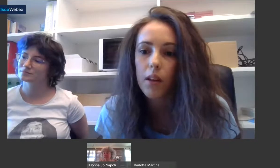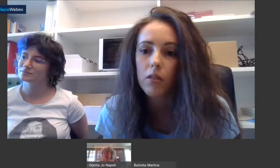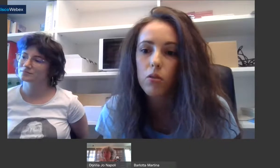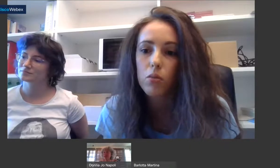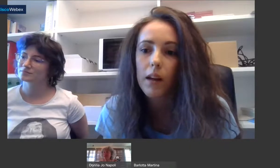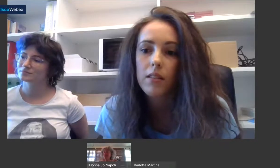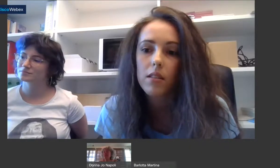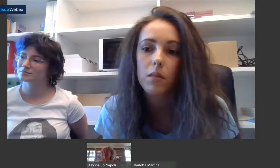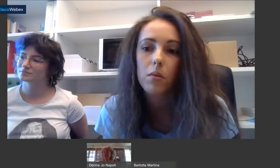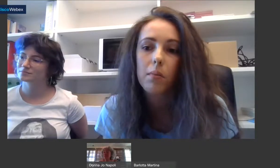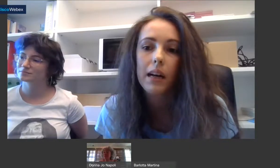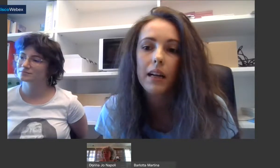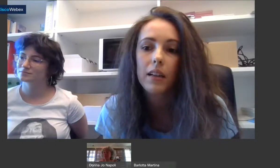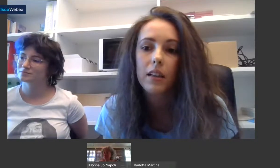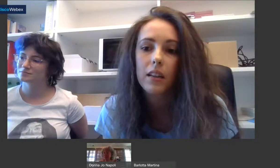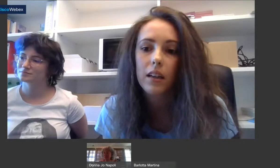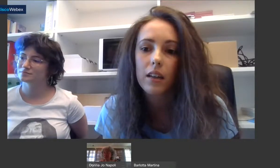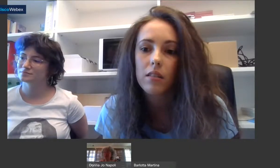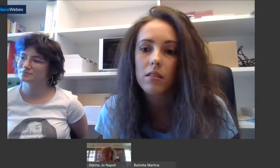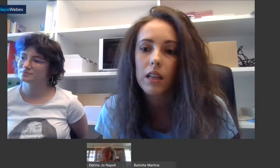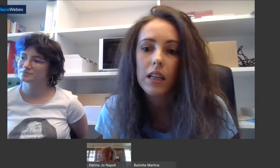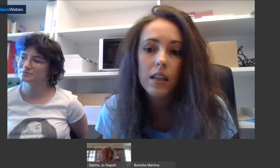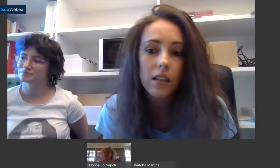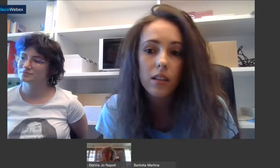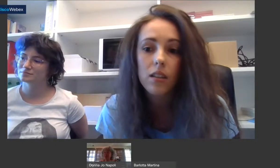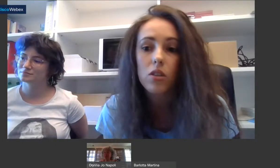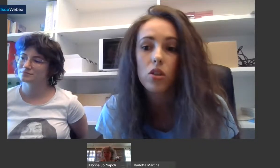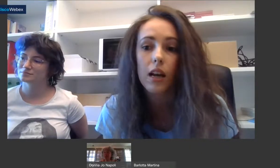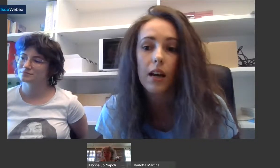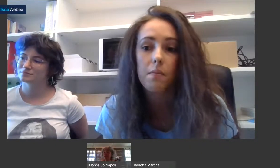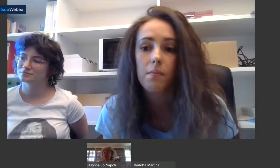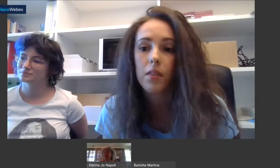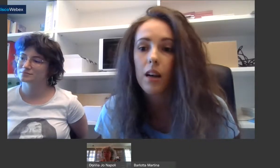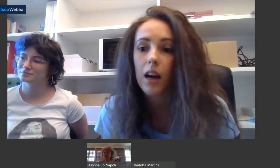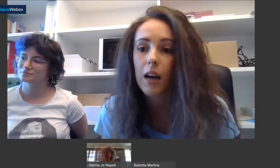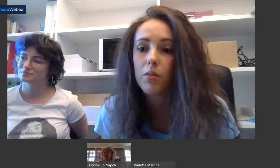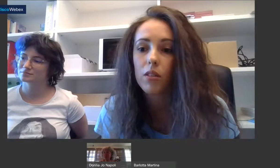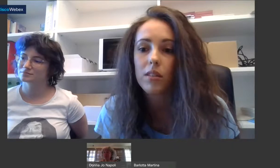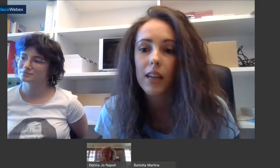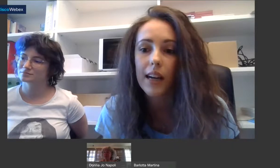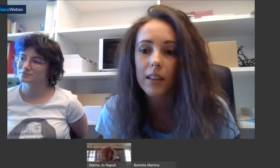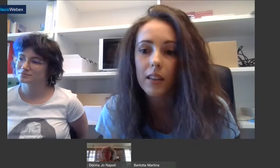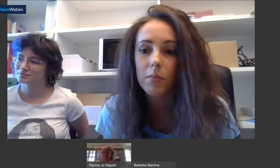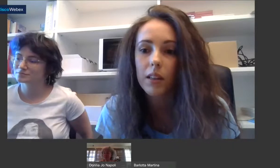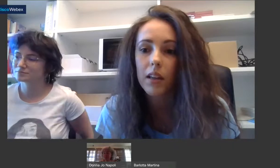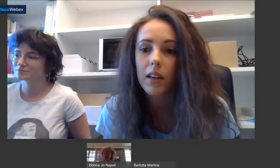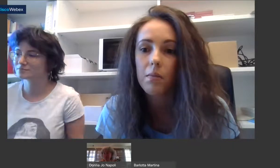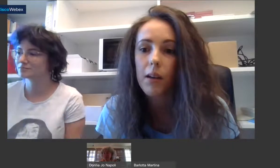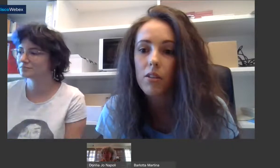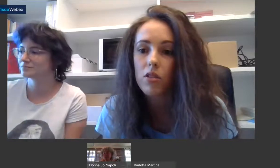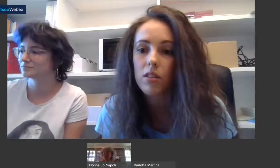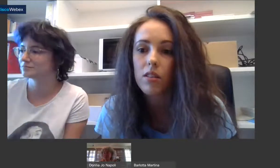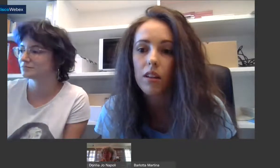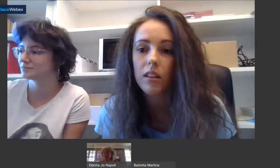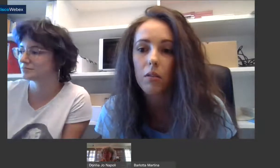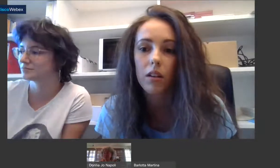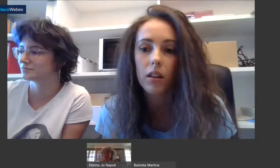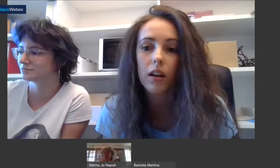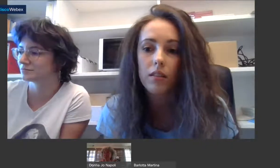meant 2 months immobile in a sling each time. I'm not a signer, but I can imagine that that